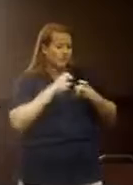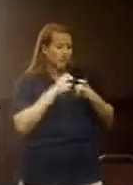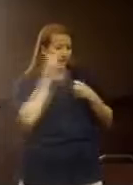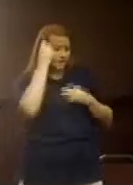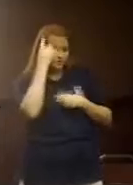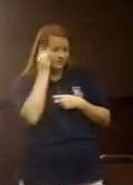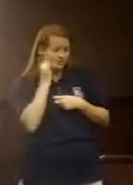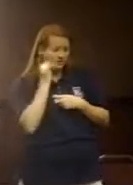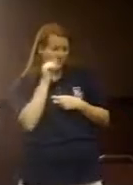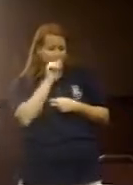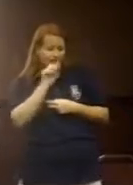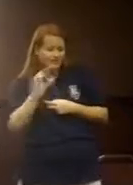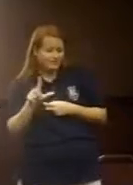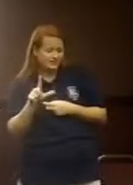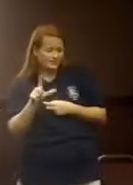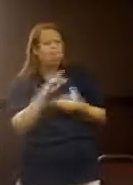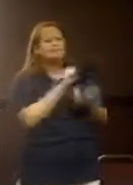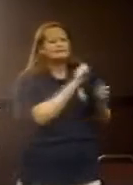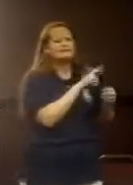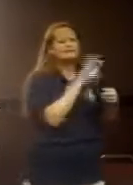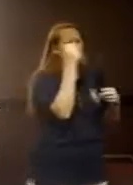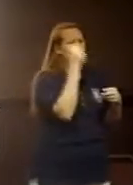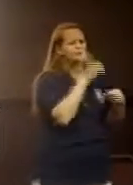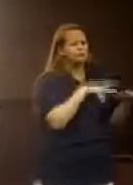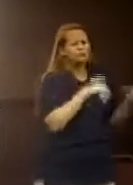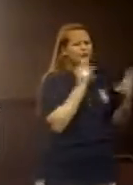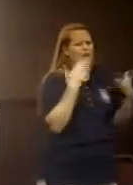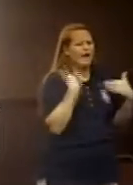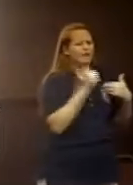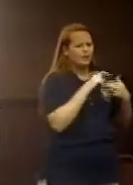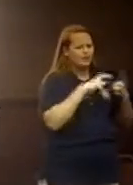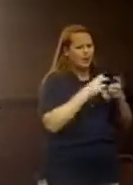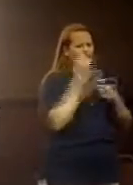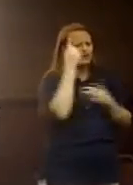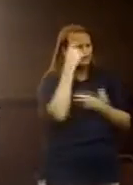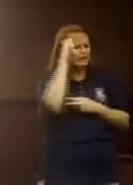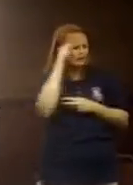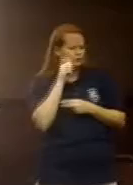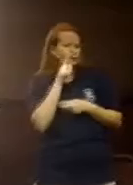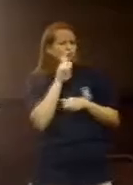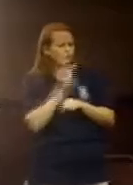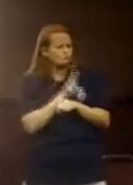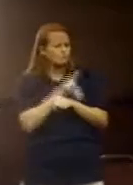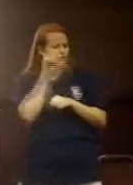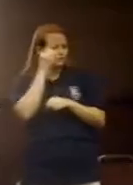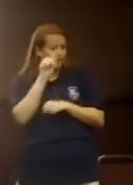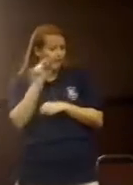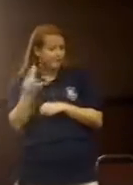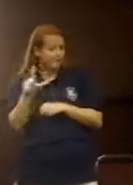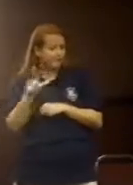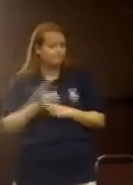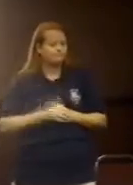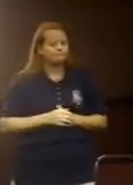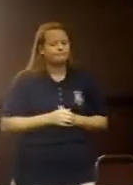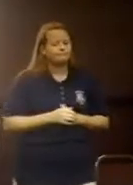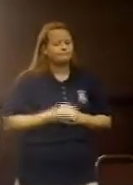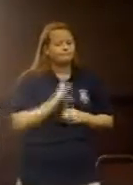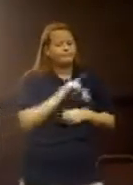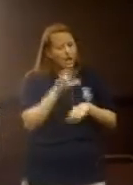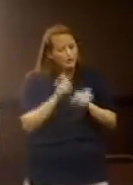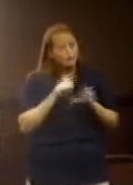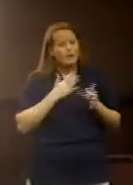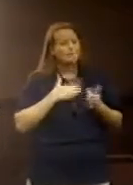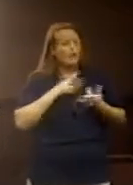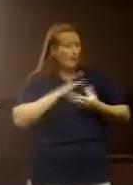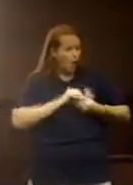understanding ASL, or C2 children don't have any problem understanding adults who use ASL. I also, in my